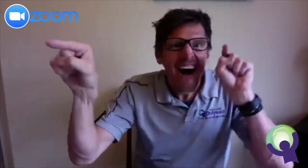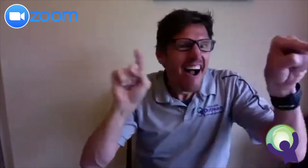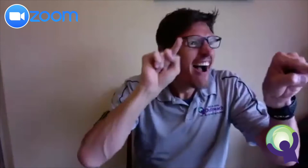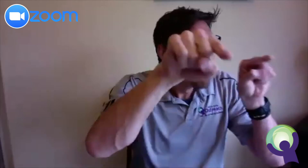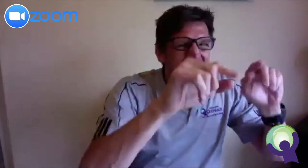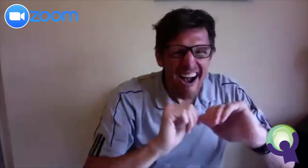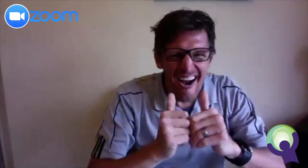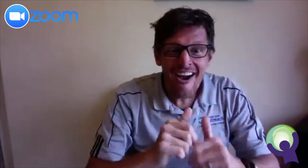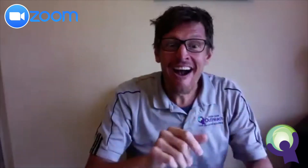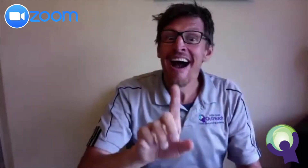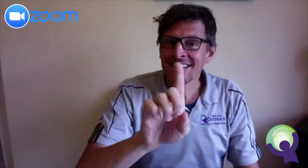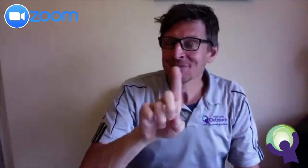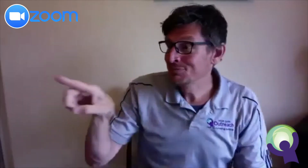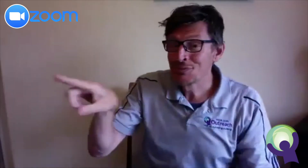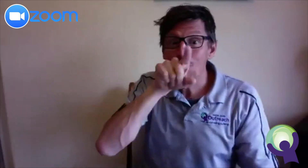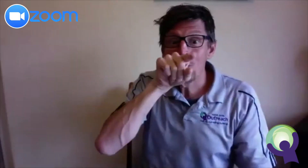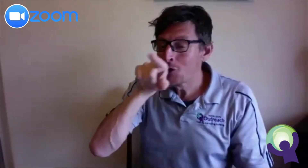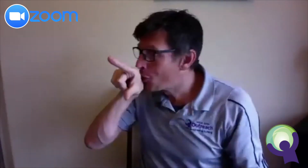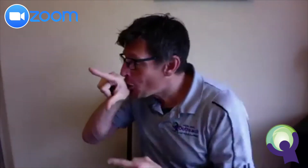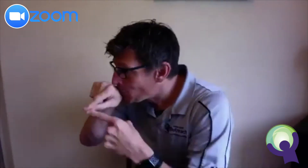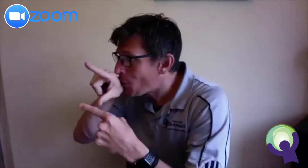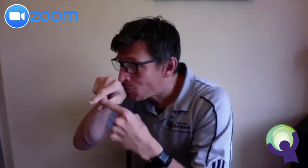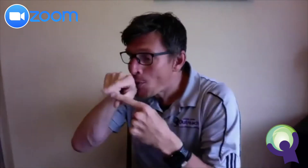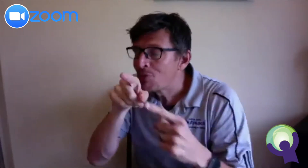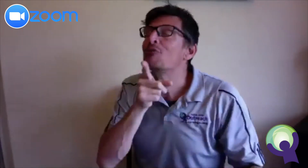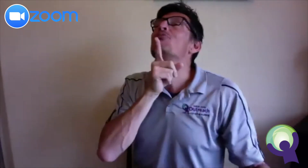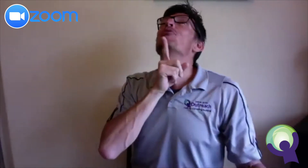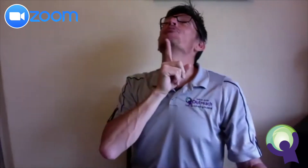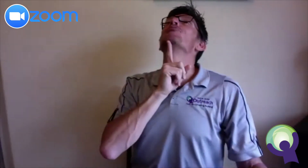the center. "Is that a seed?" she asked.